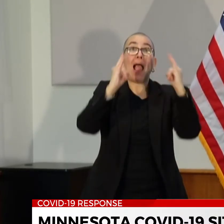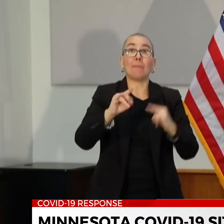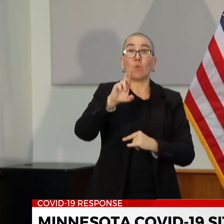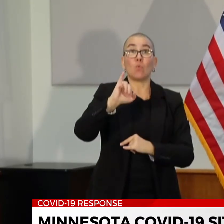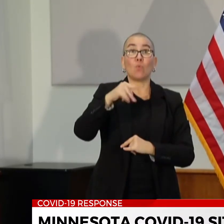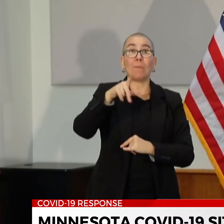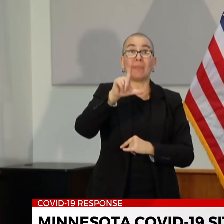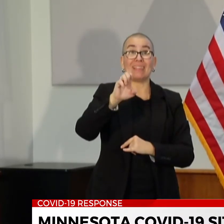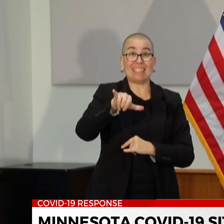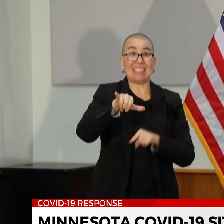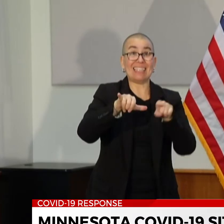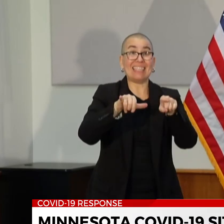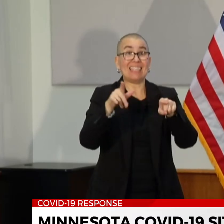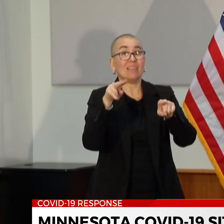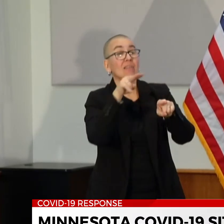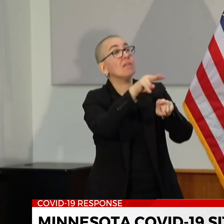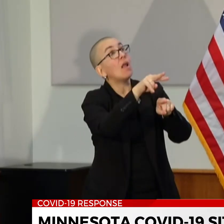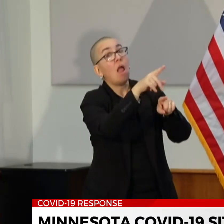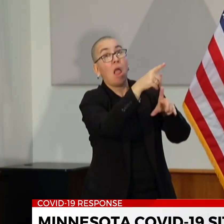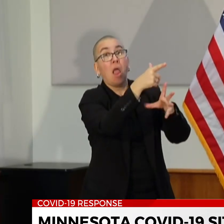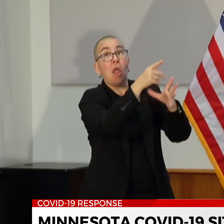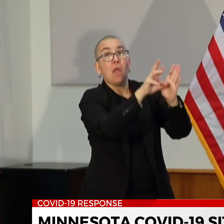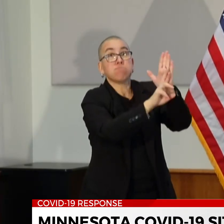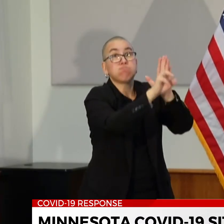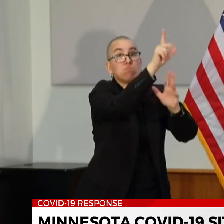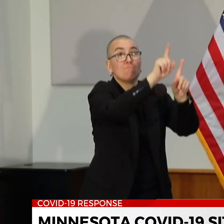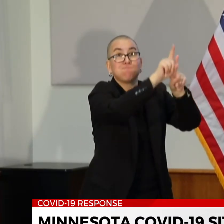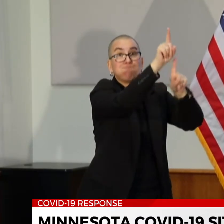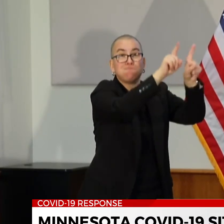Duluth visiting small businesses.